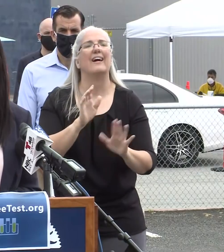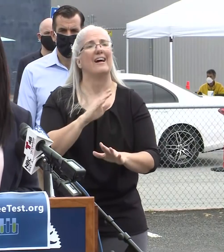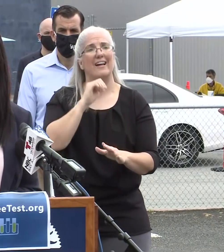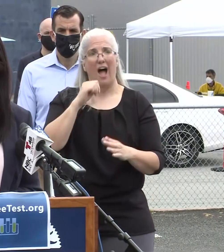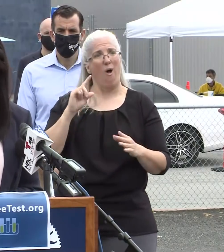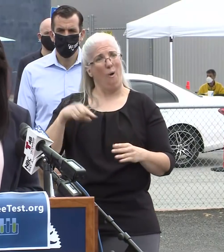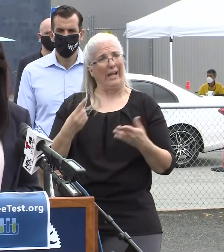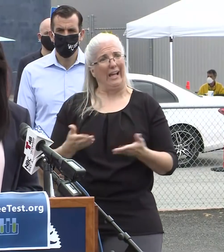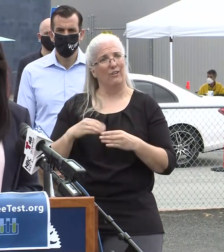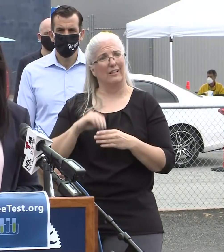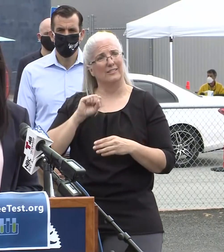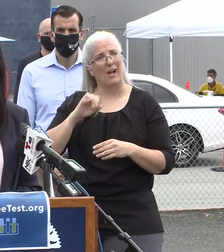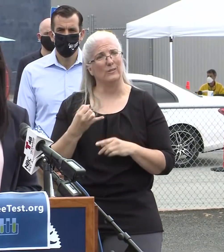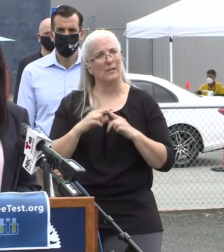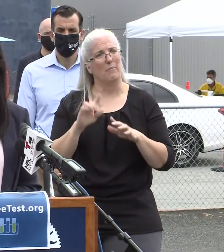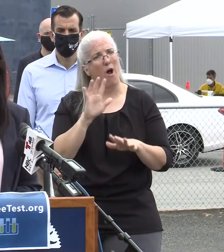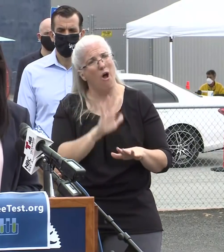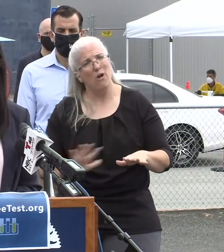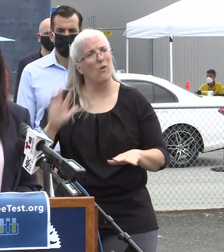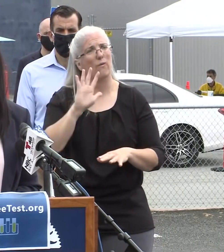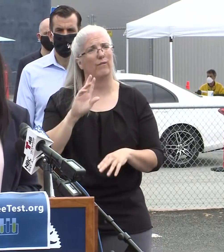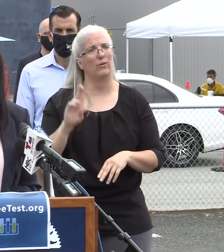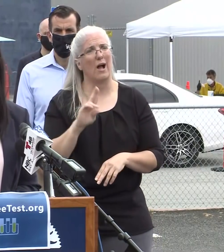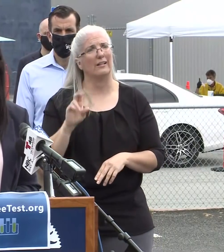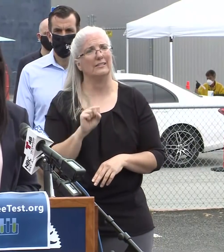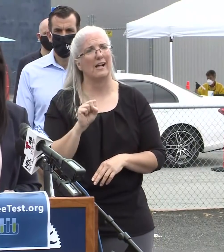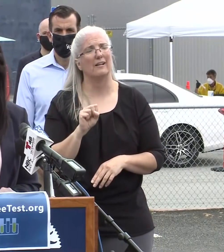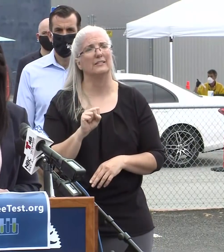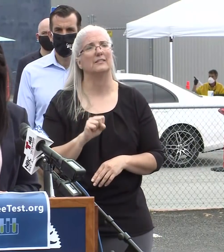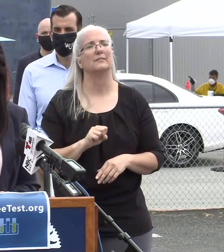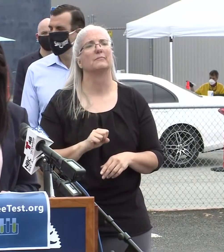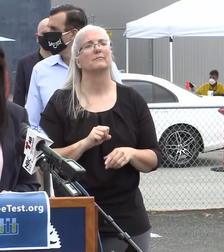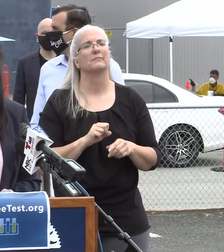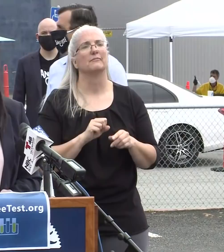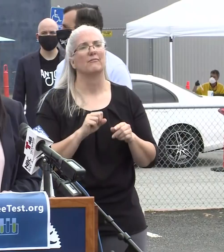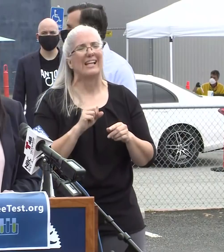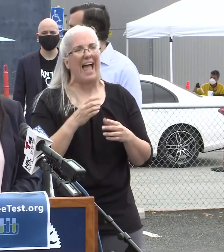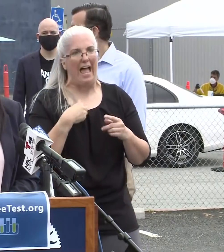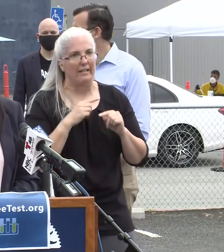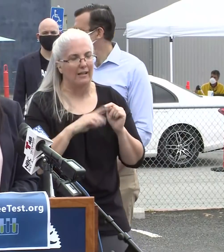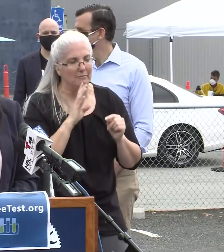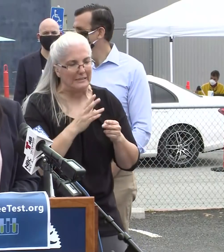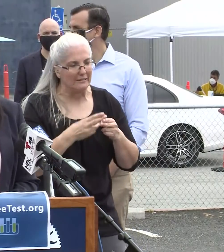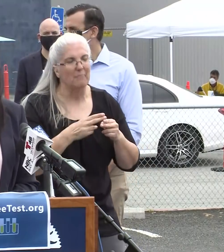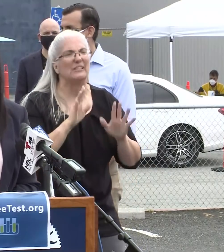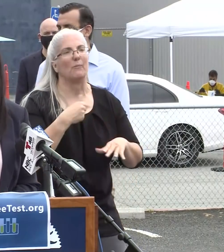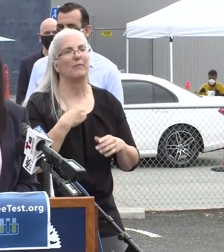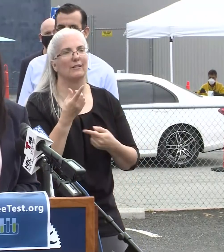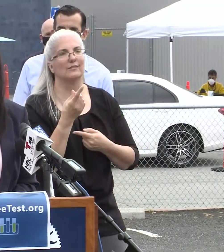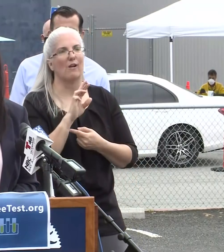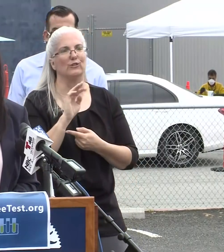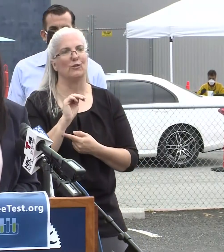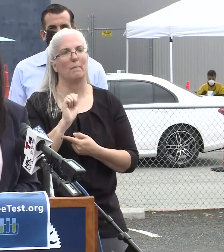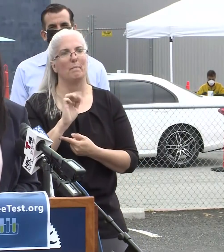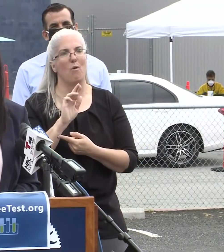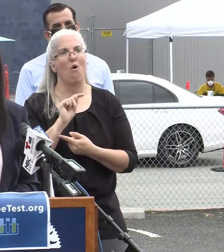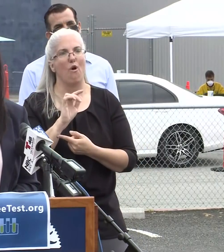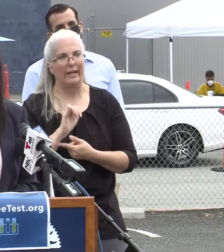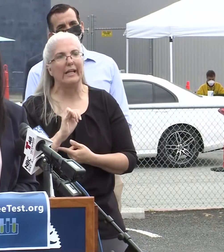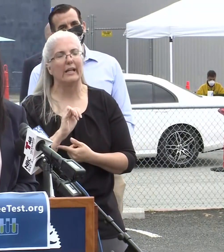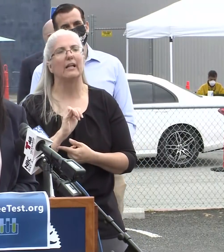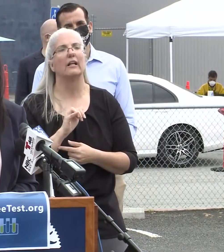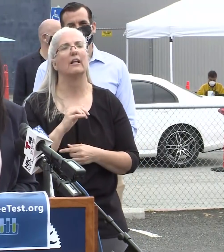entire county. And as I'm going to call him Dr. Marty. As Dr. Marty just